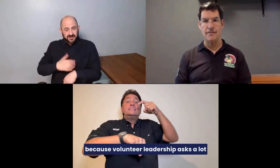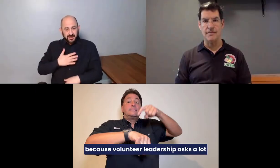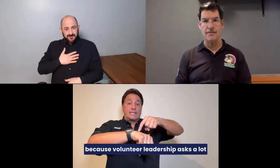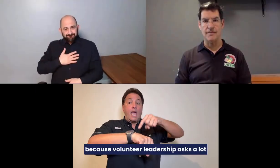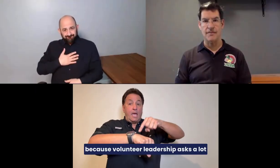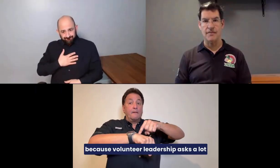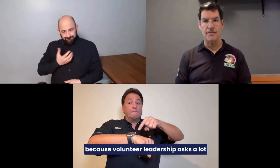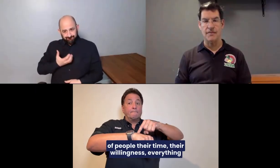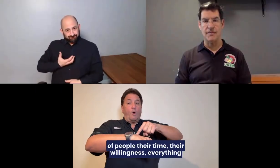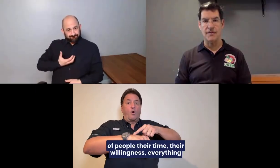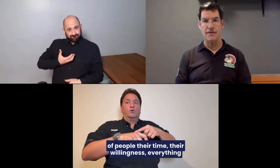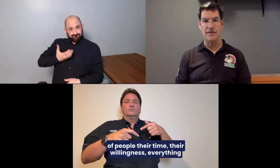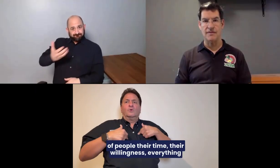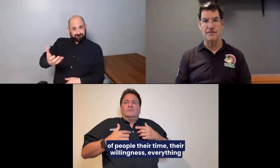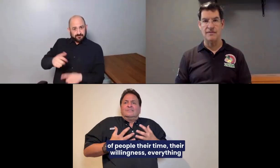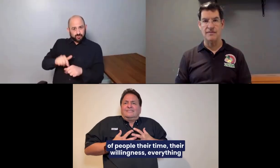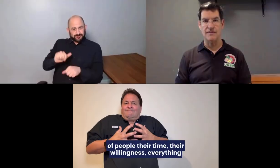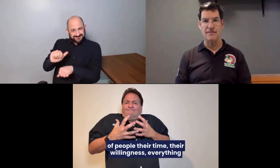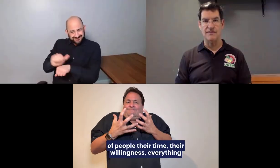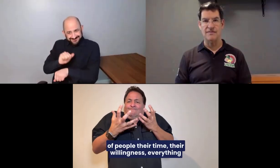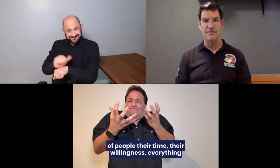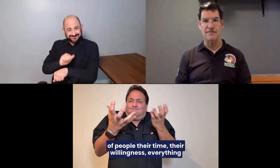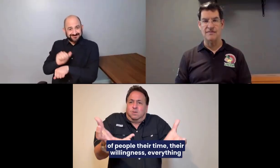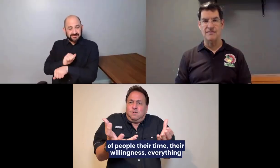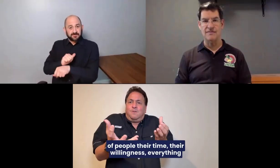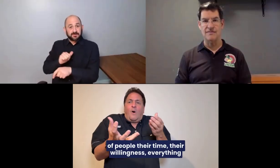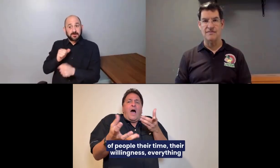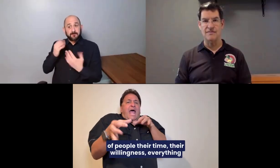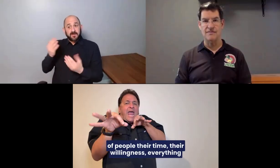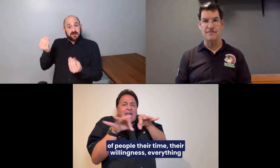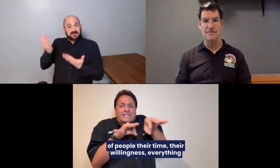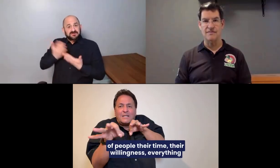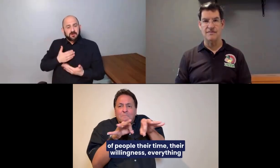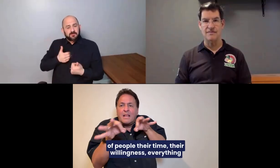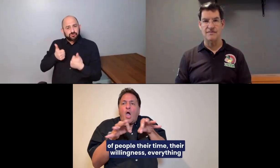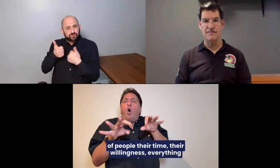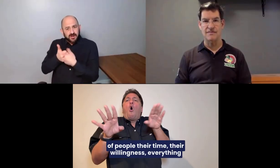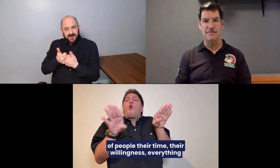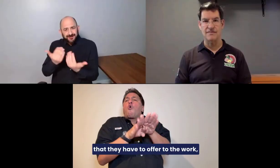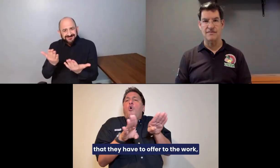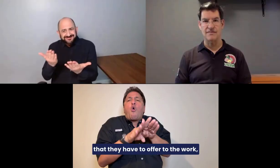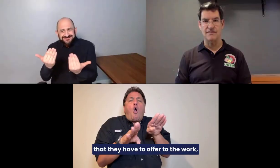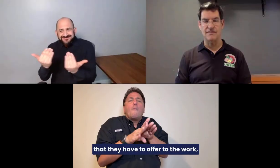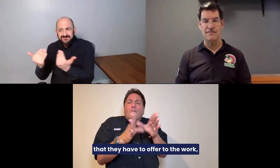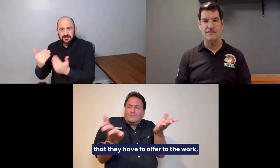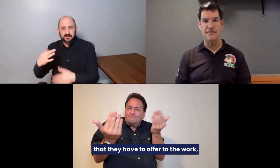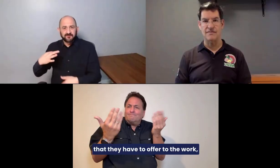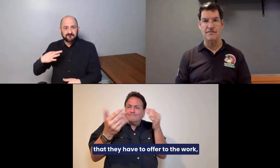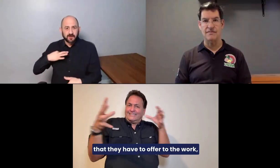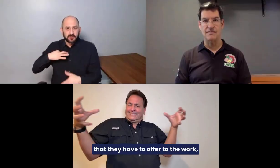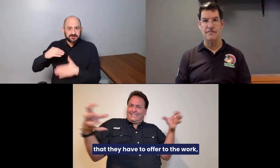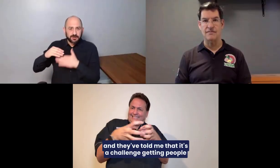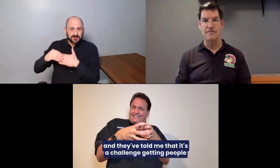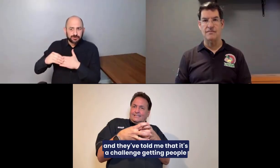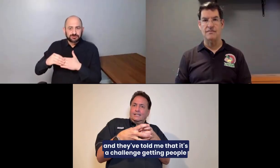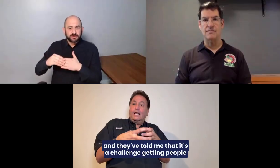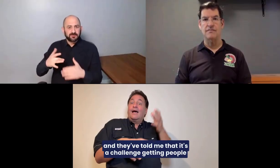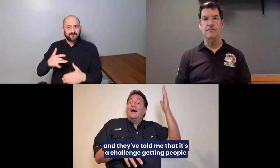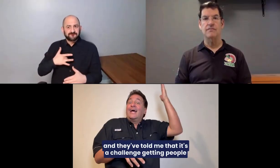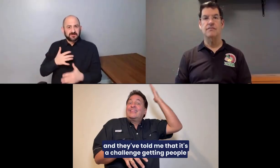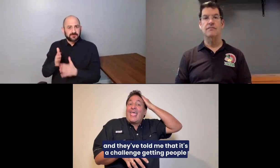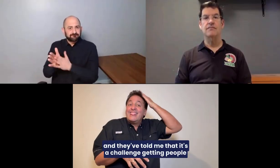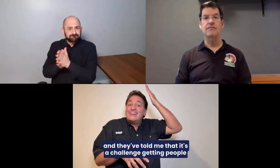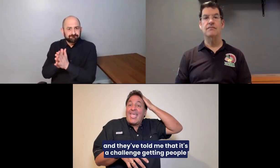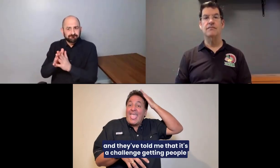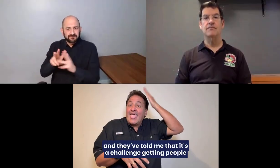leadership asks a lot of people, their time, their willingness, everything that they have to offer to the work. And they've told